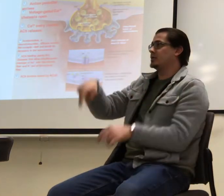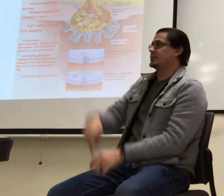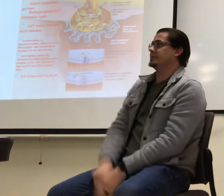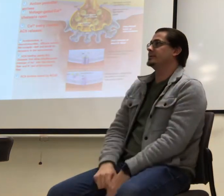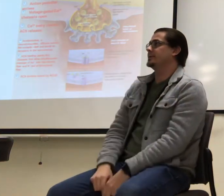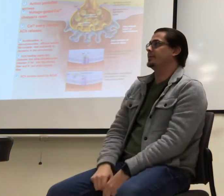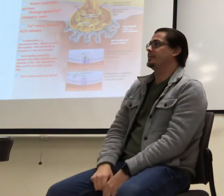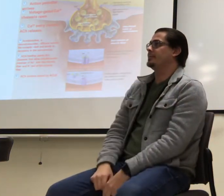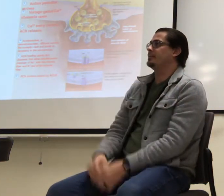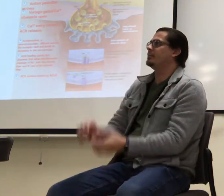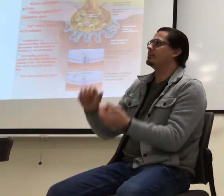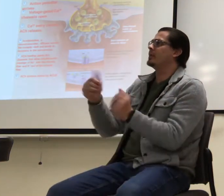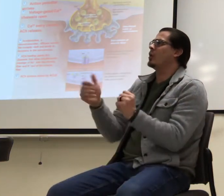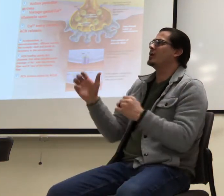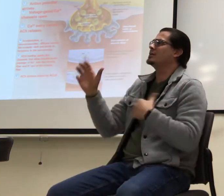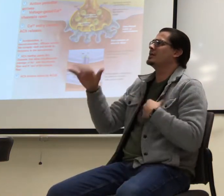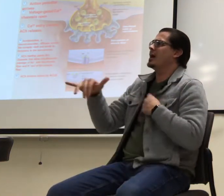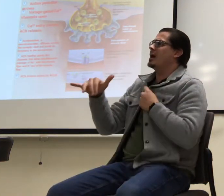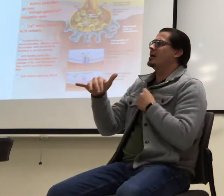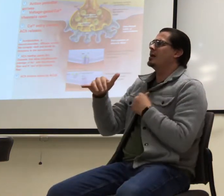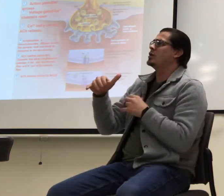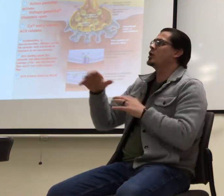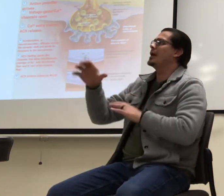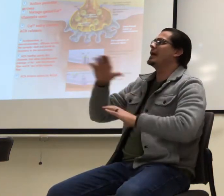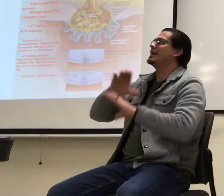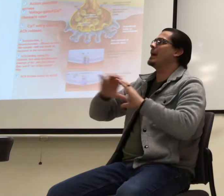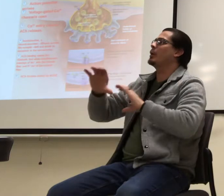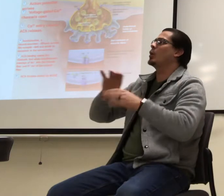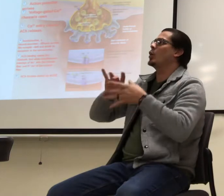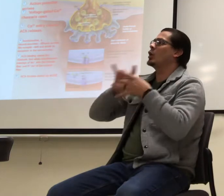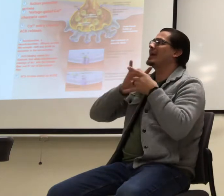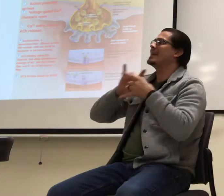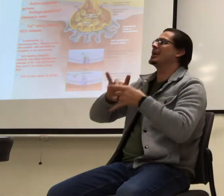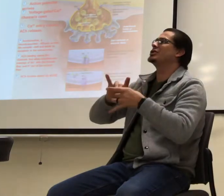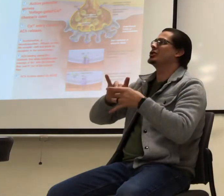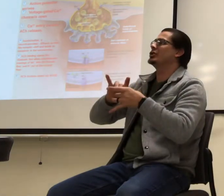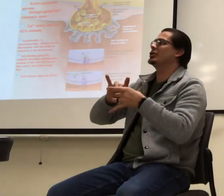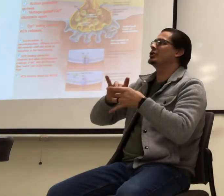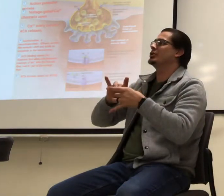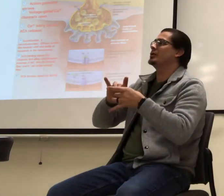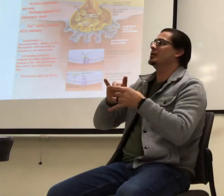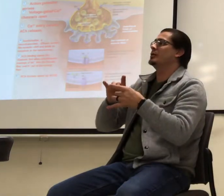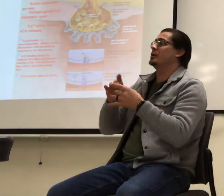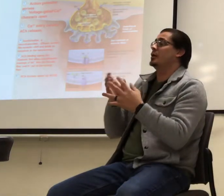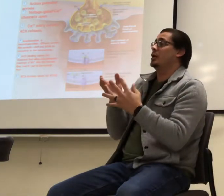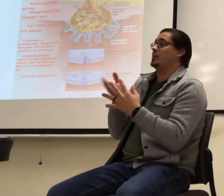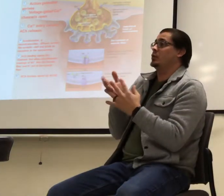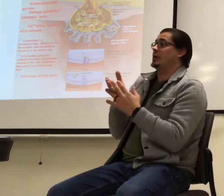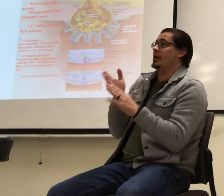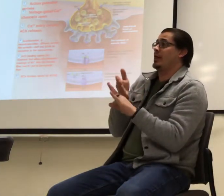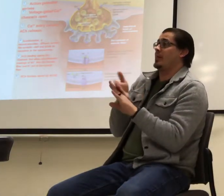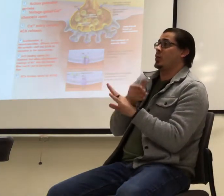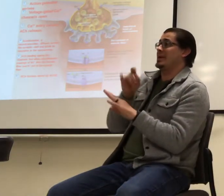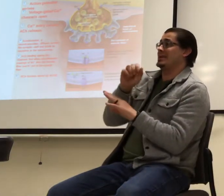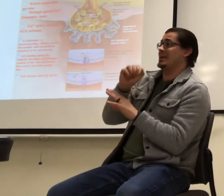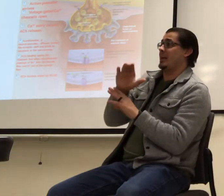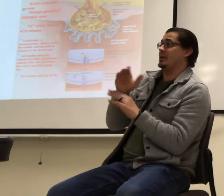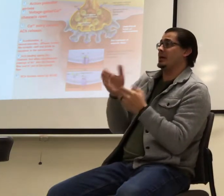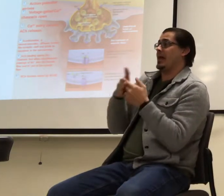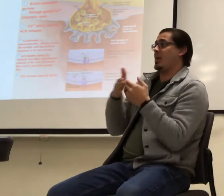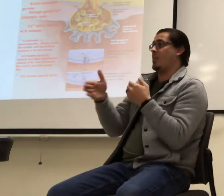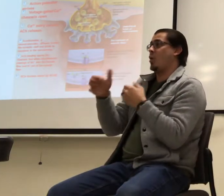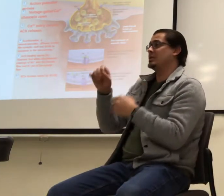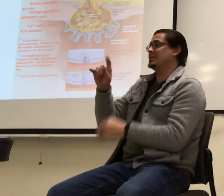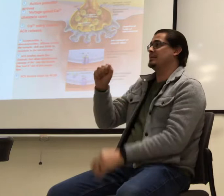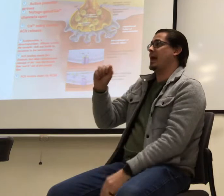And how it does that, there's a chemical connection between the presynaptic and the postsynaptic cell.